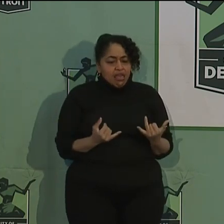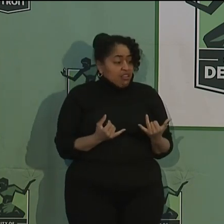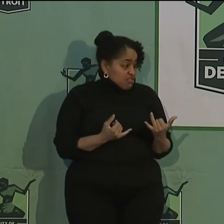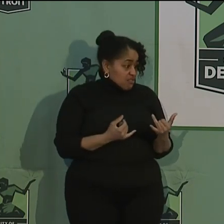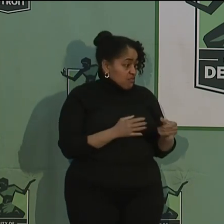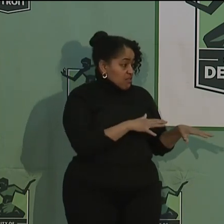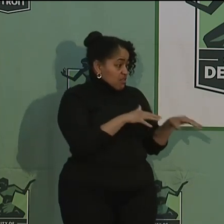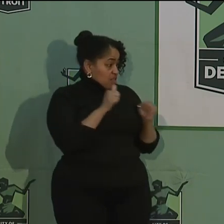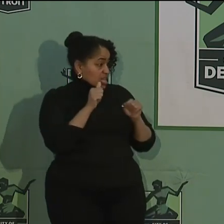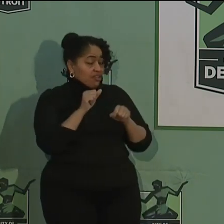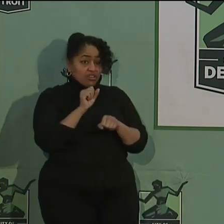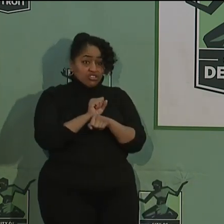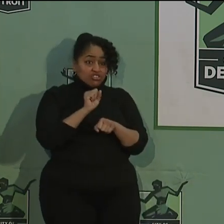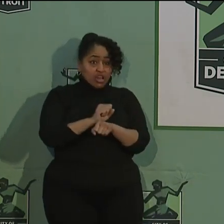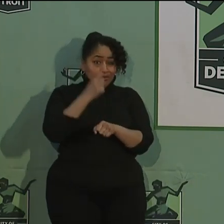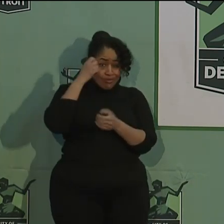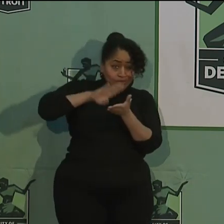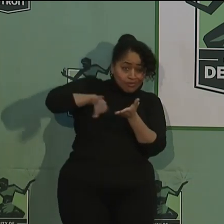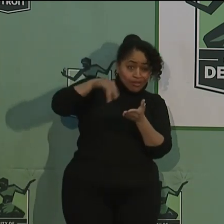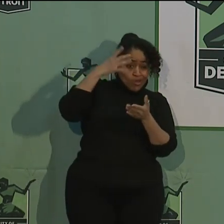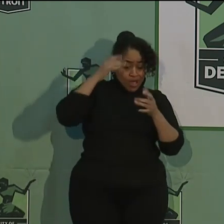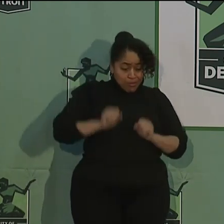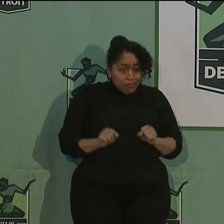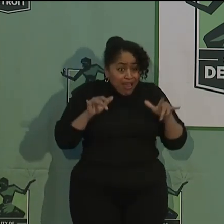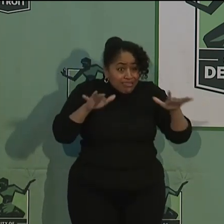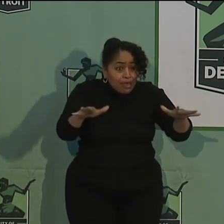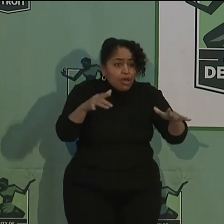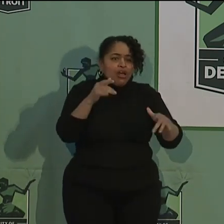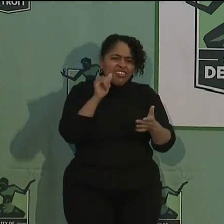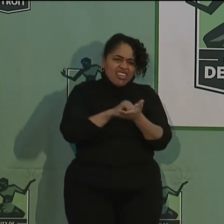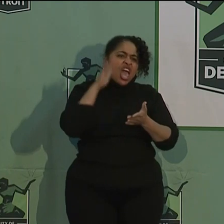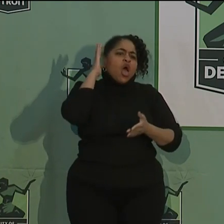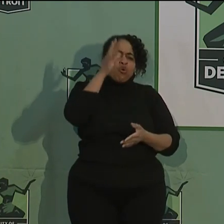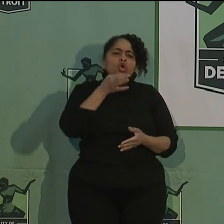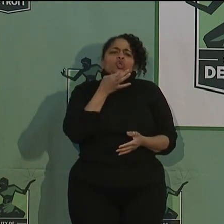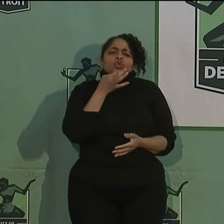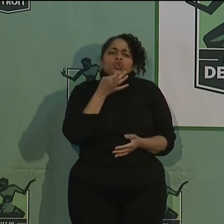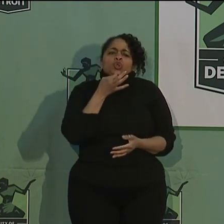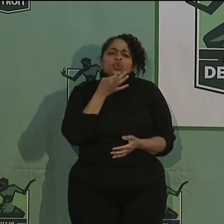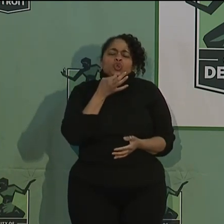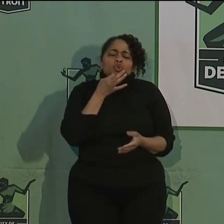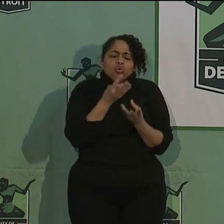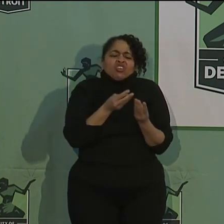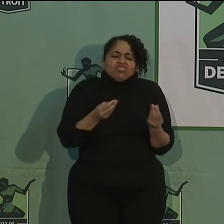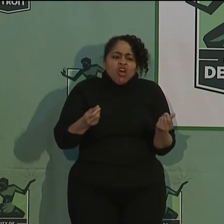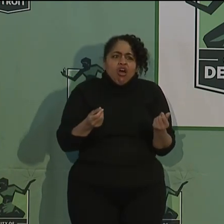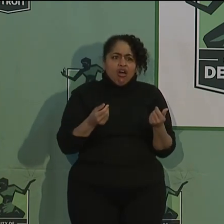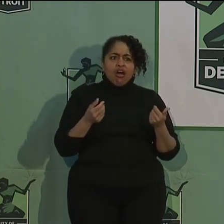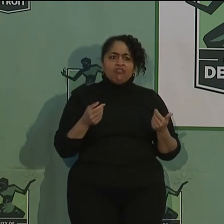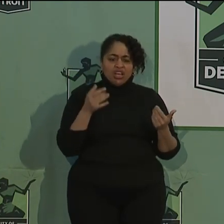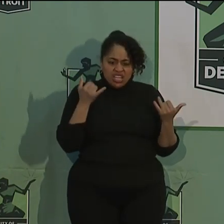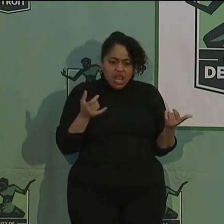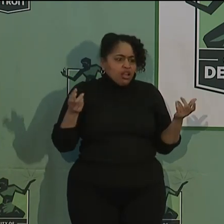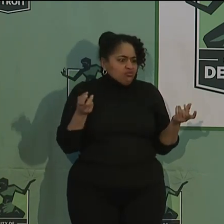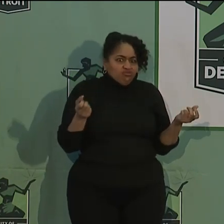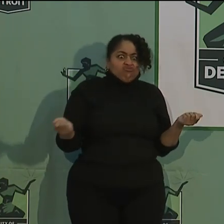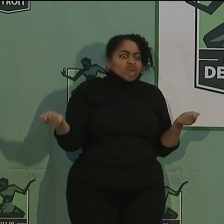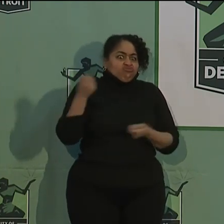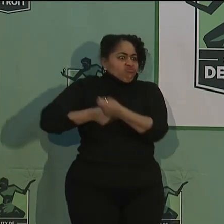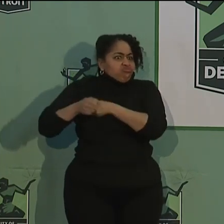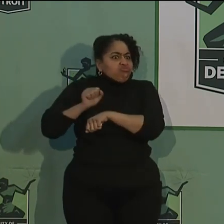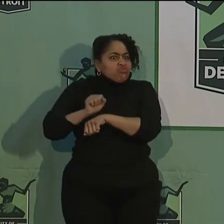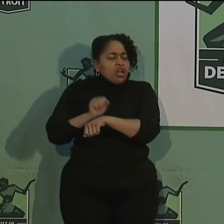a pandemic that I believe will be under control in a few months. And so what the President and Congress